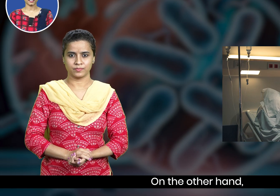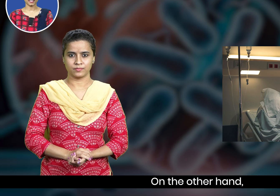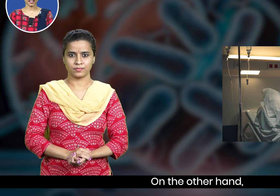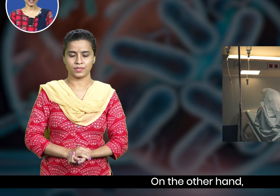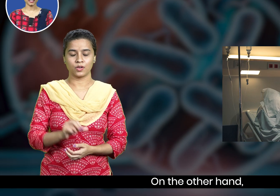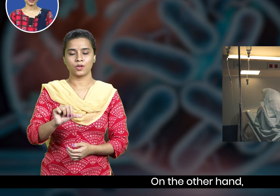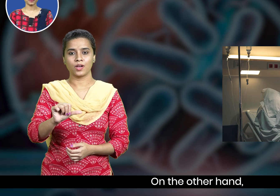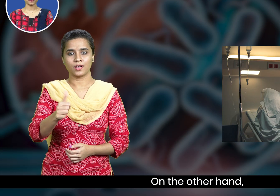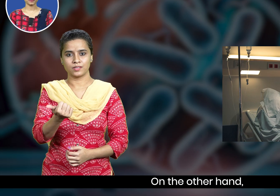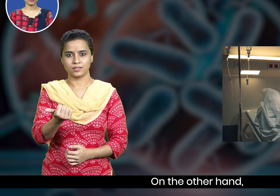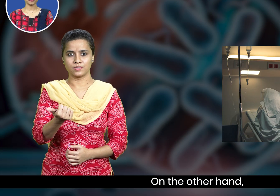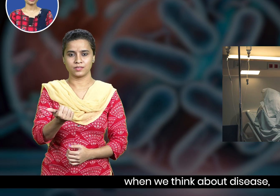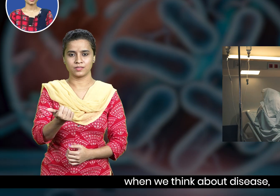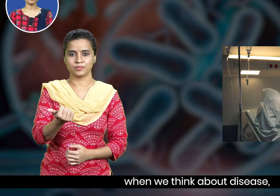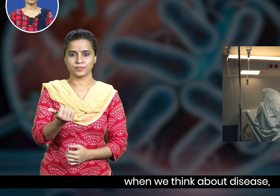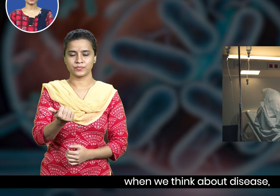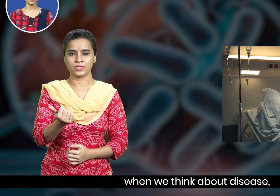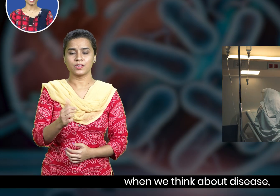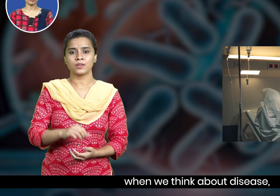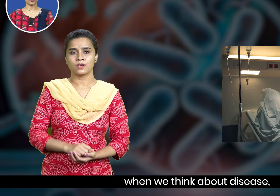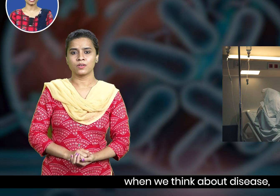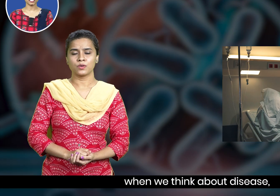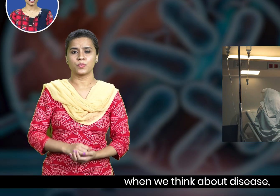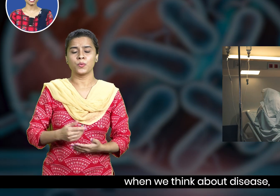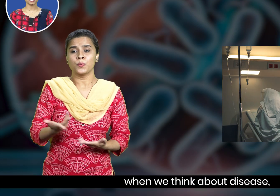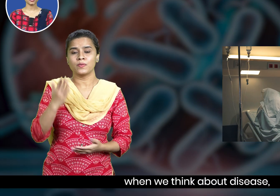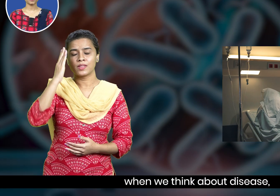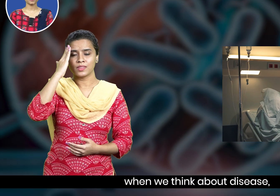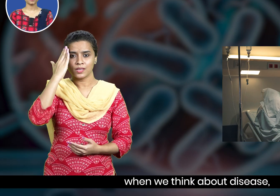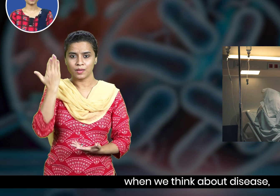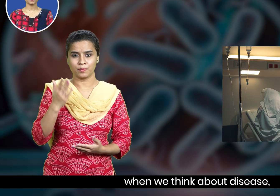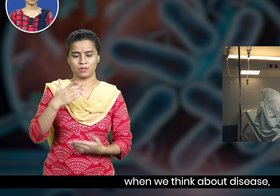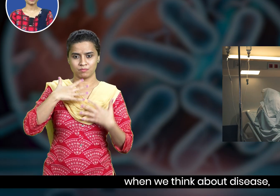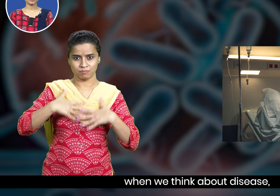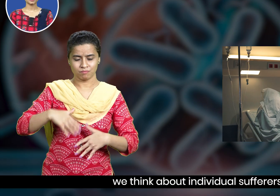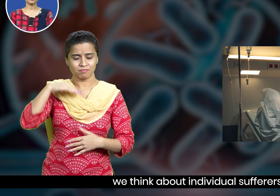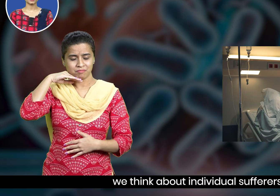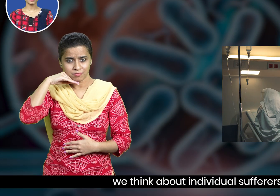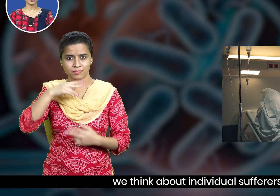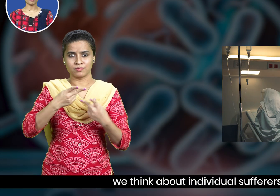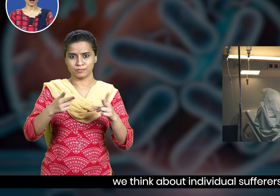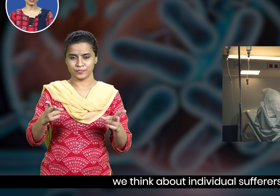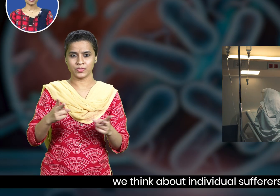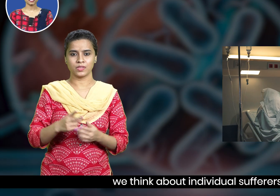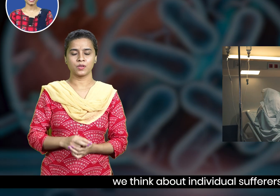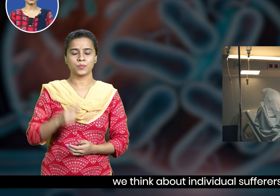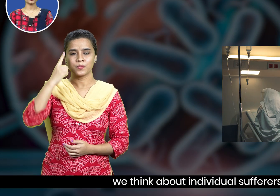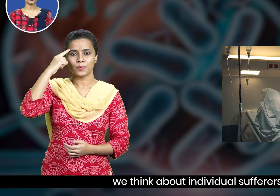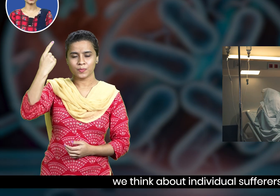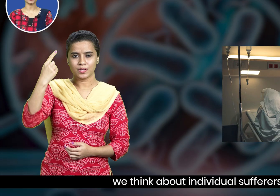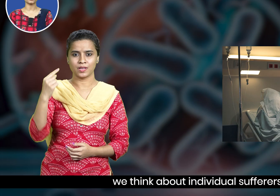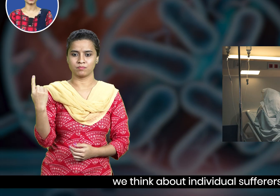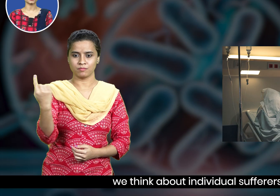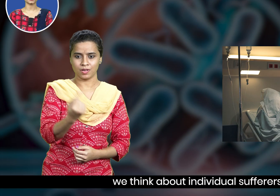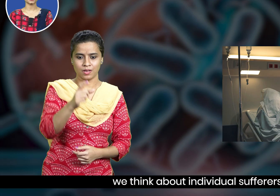On the other hand, when we think about disease, we think about